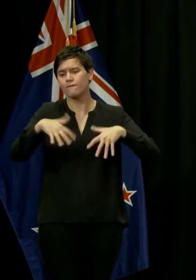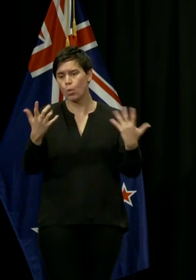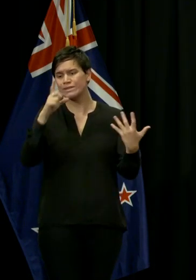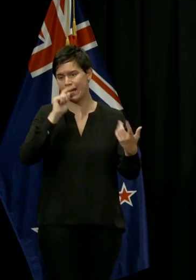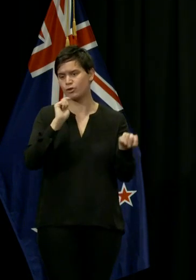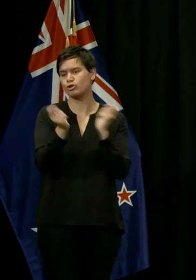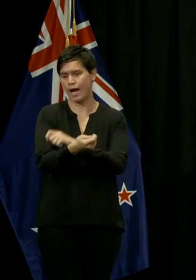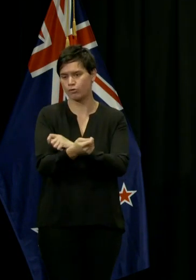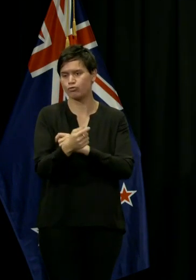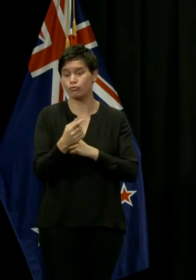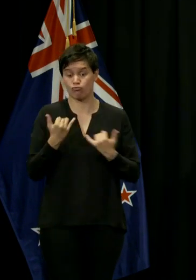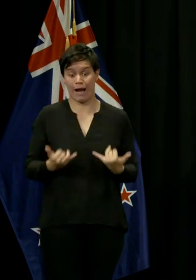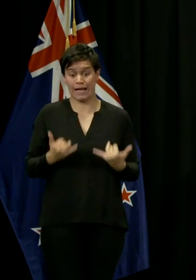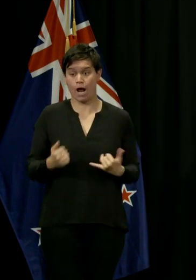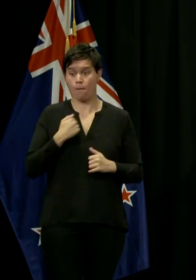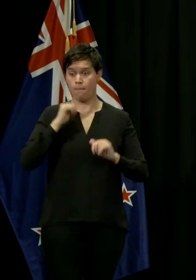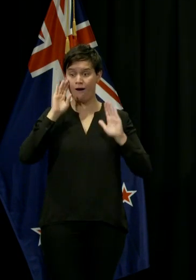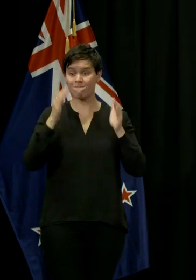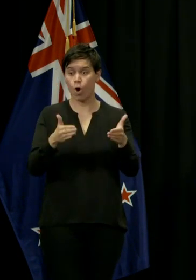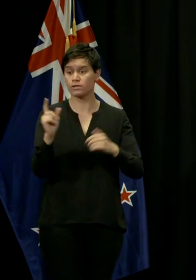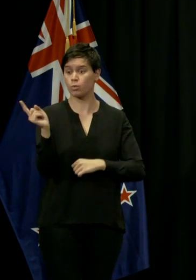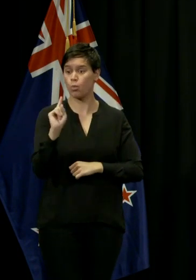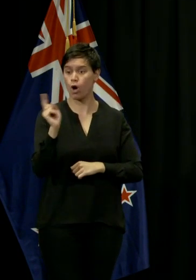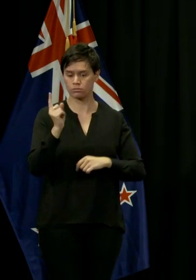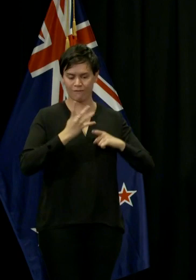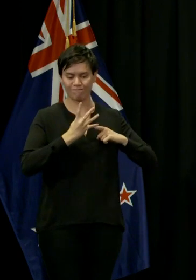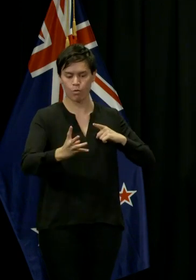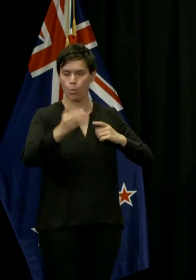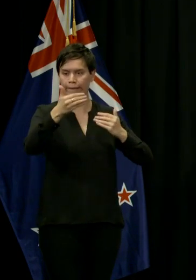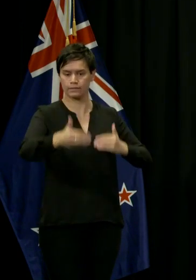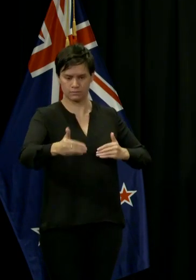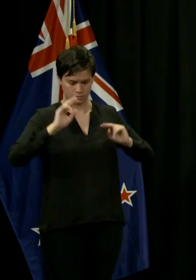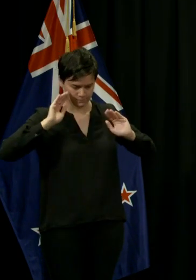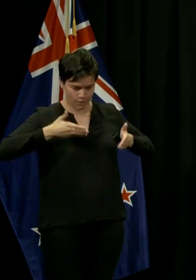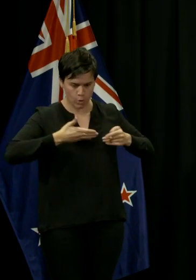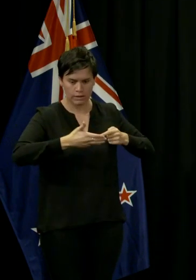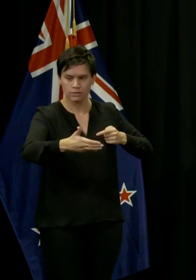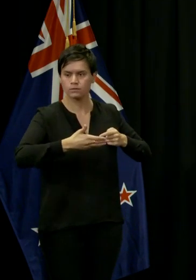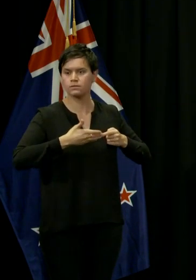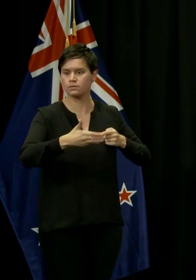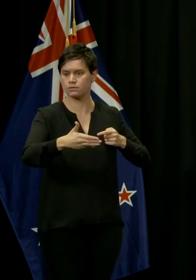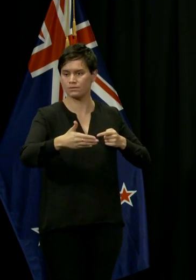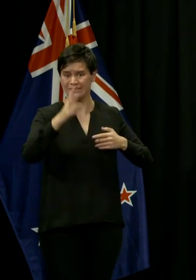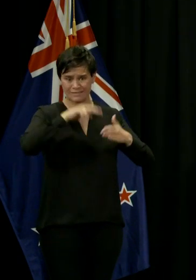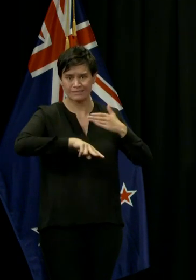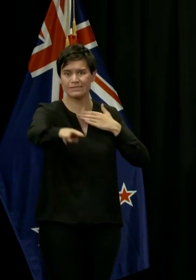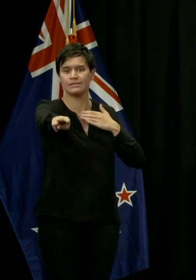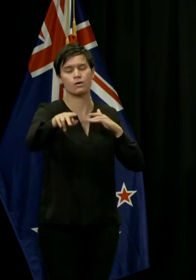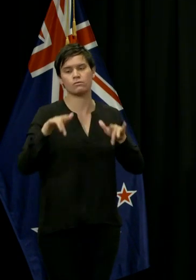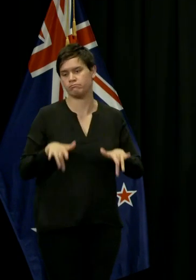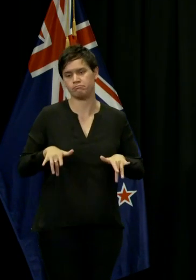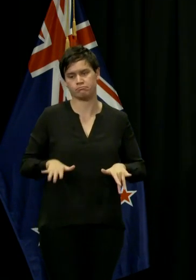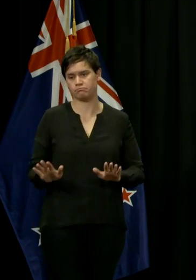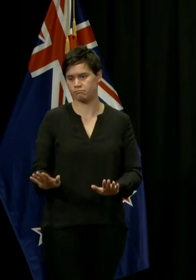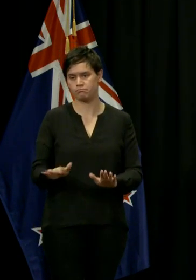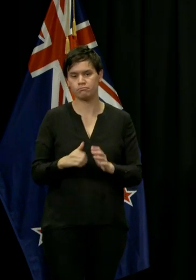immediate focus is what's happening in the next 4 to 8 weeks rather than that far down the track. Are media companies essential services? Sorry? Are